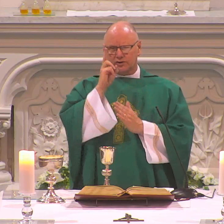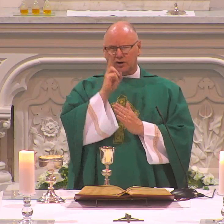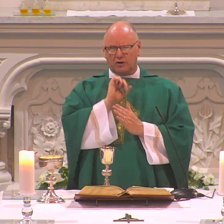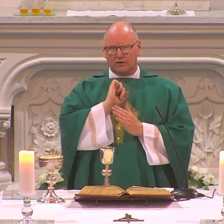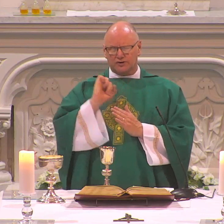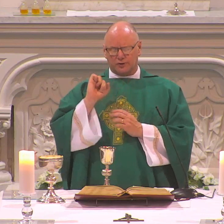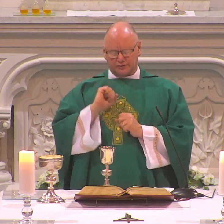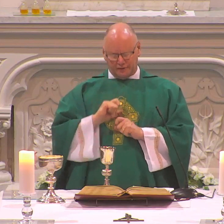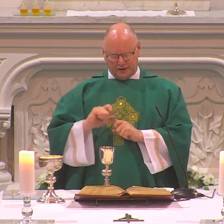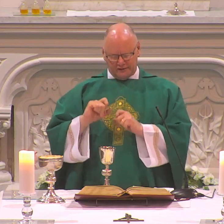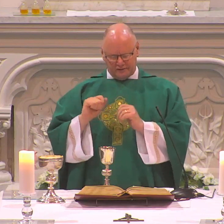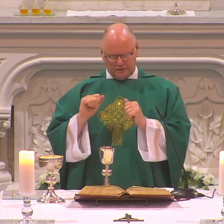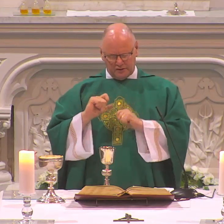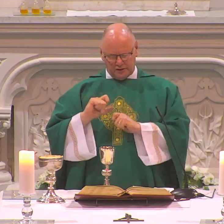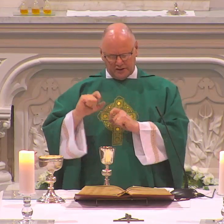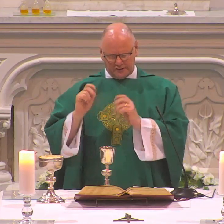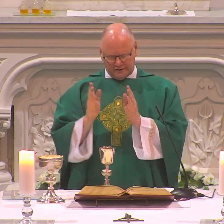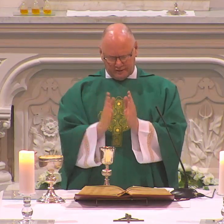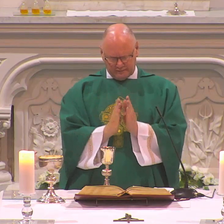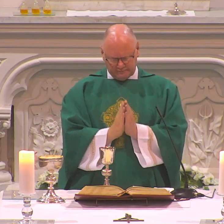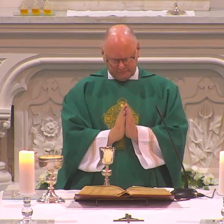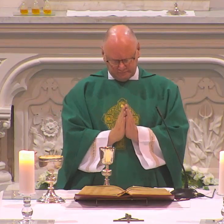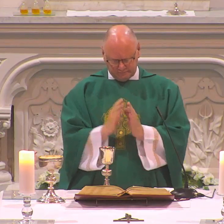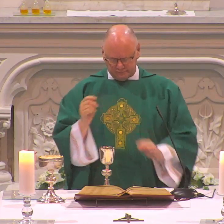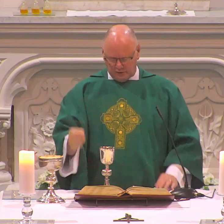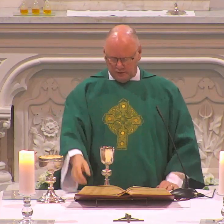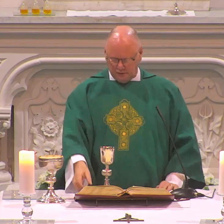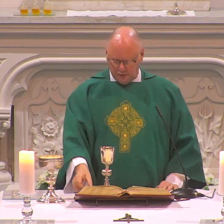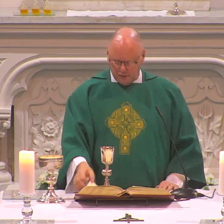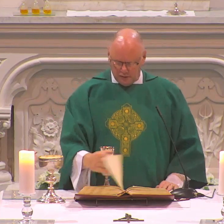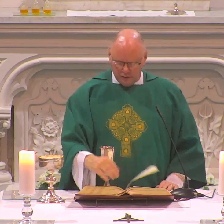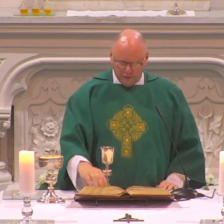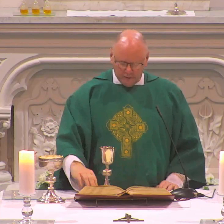and honor is yours forever and ever.